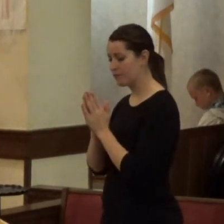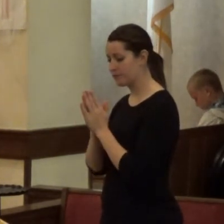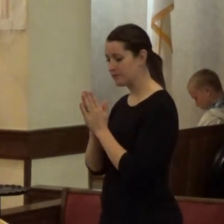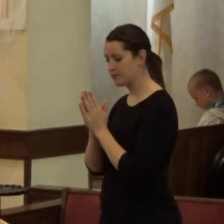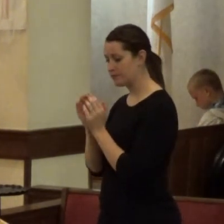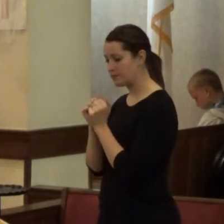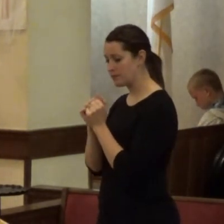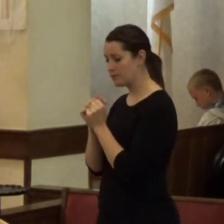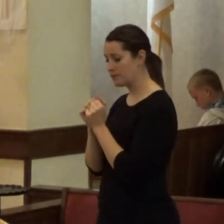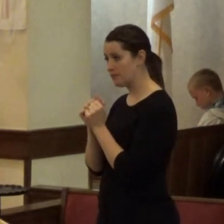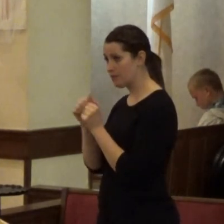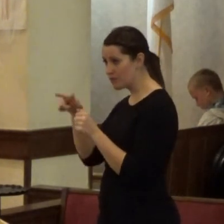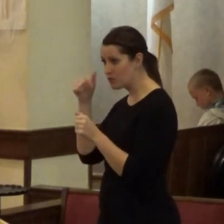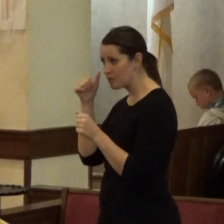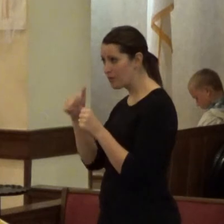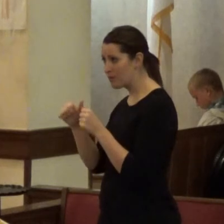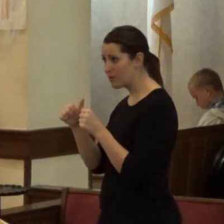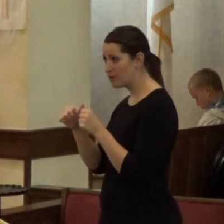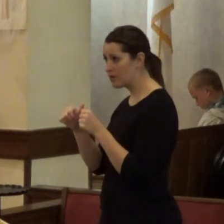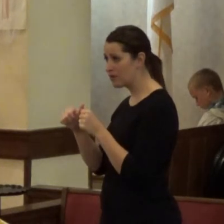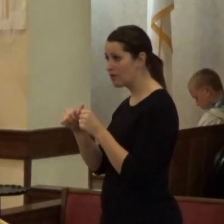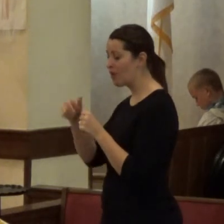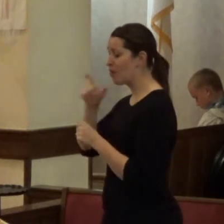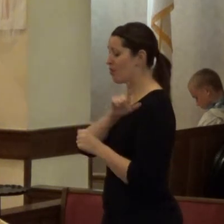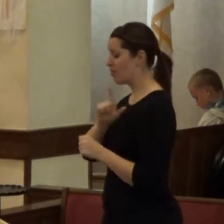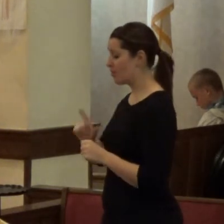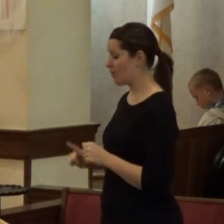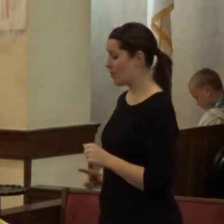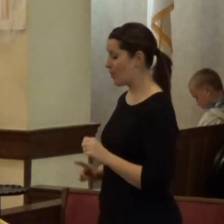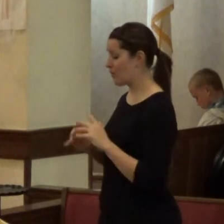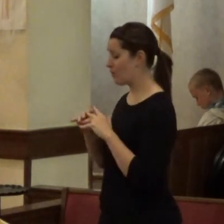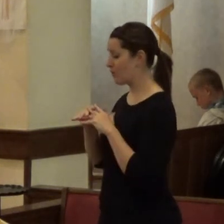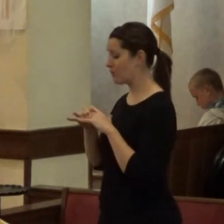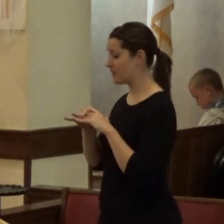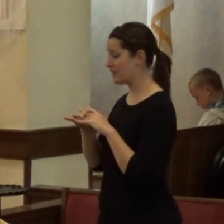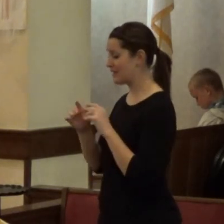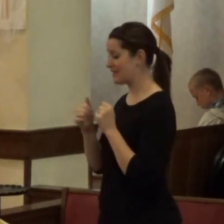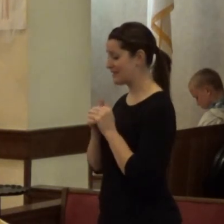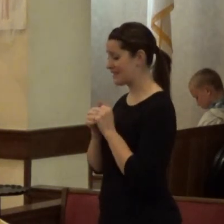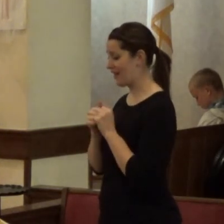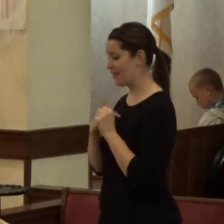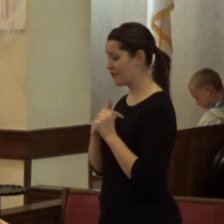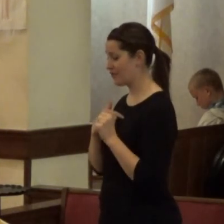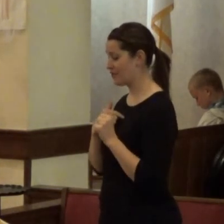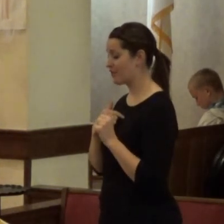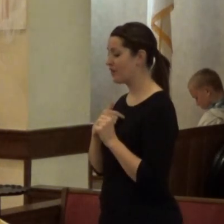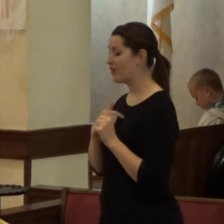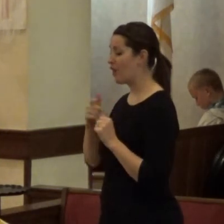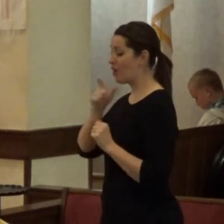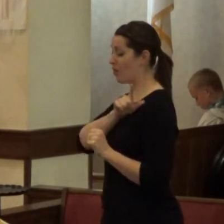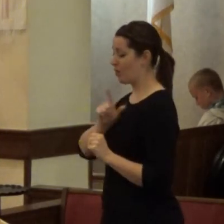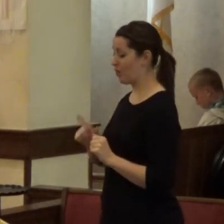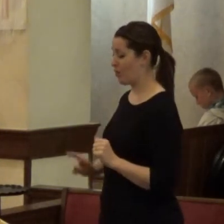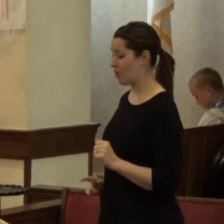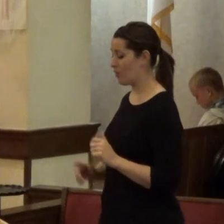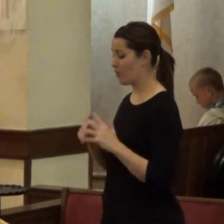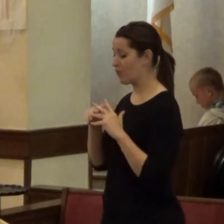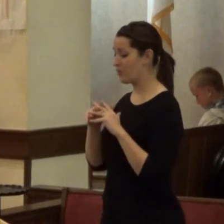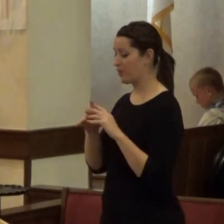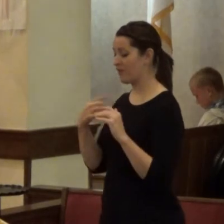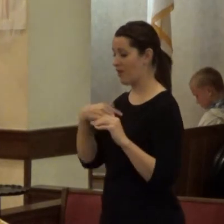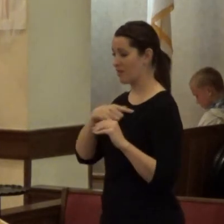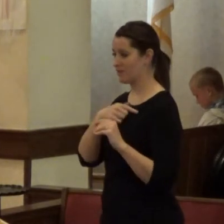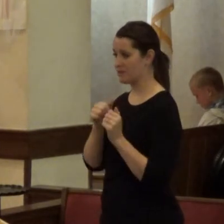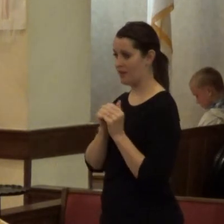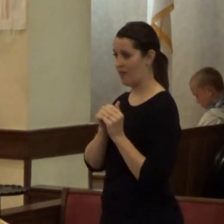praying together. Do you remember it? Lord, weave me together. Lord, weave us